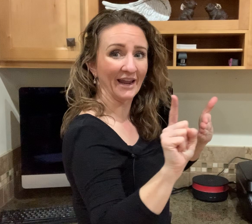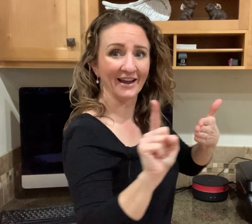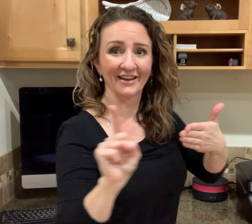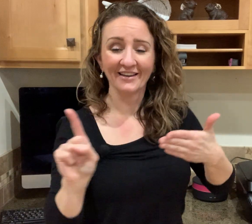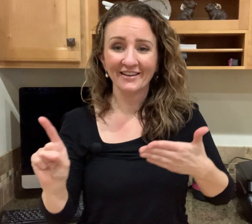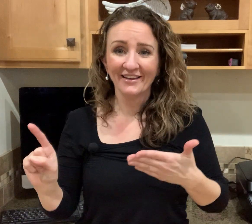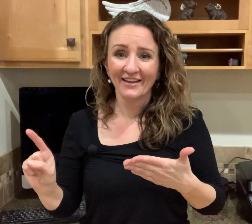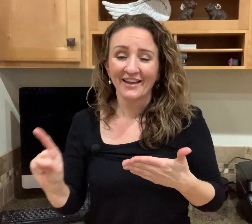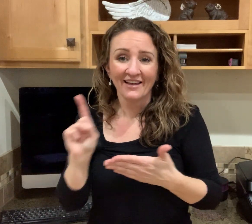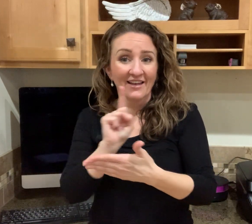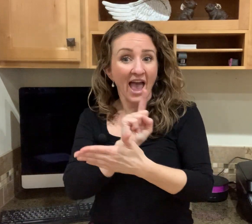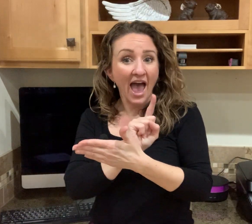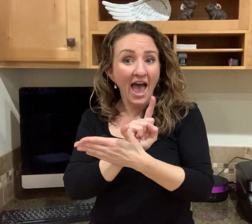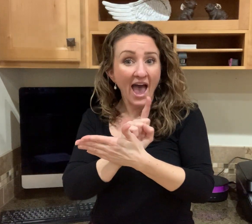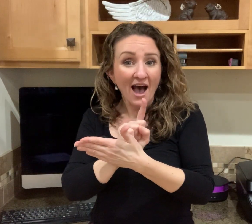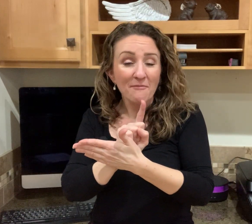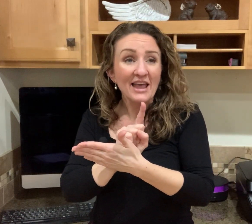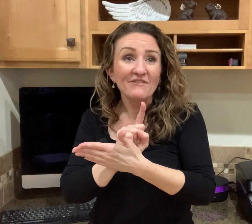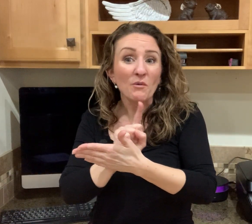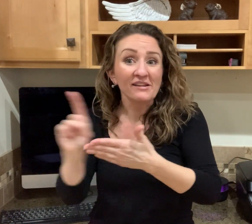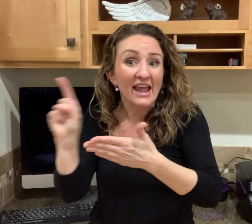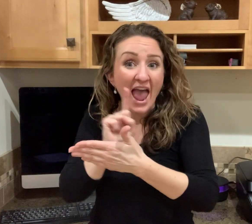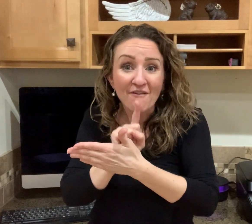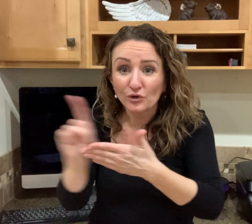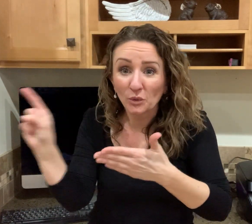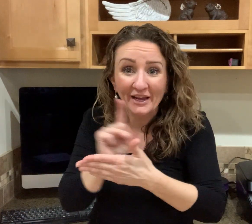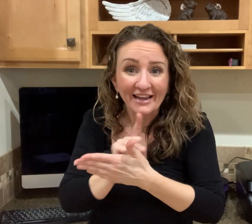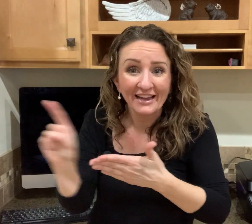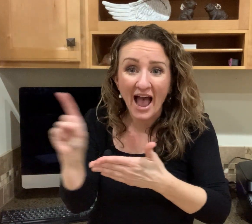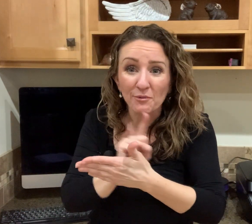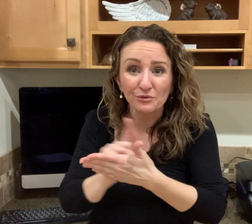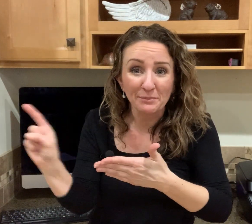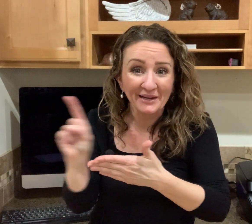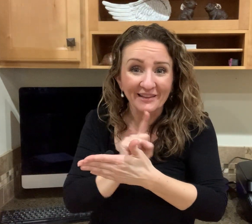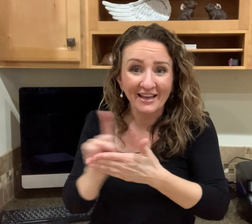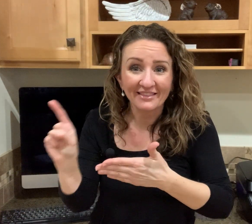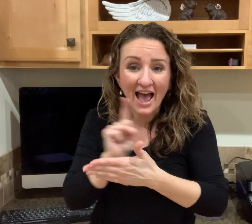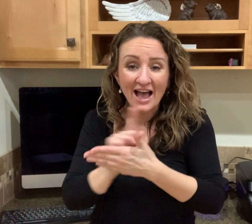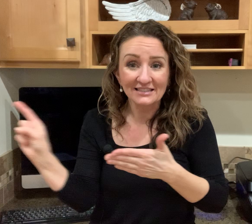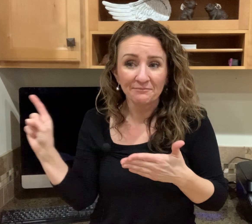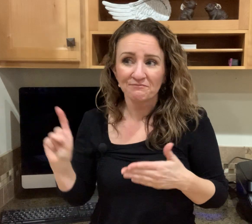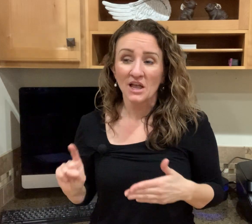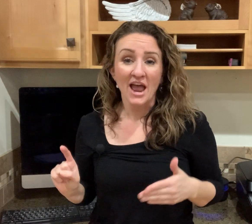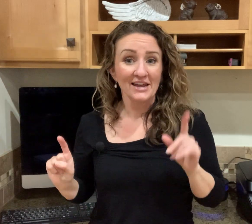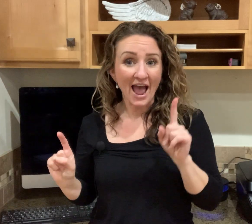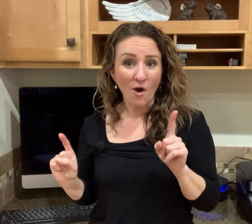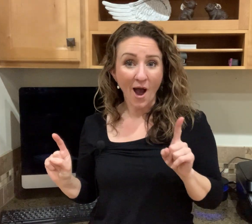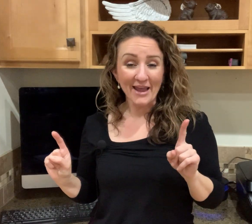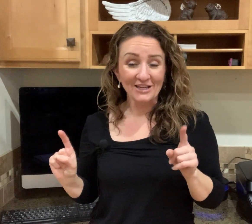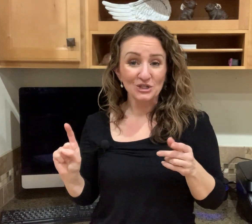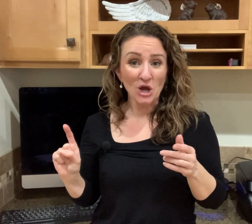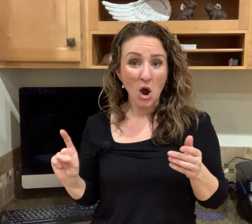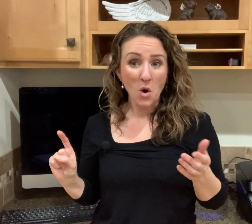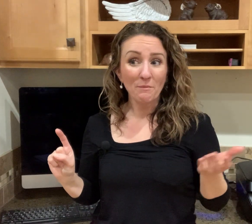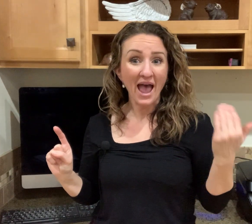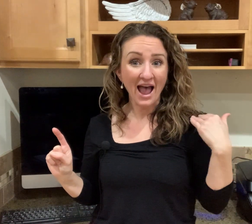Week. If I want to say every week, I would repeat it like that. Now, I can show past